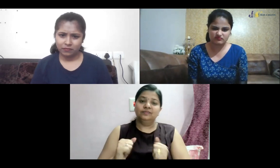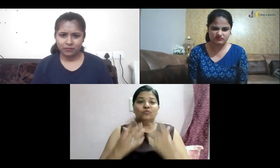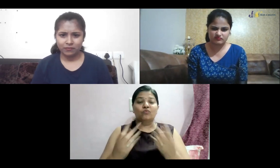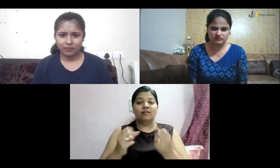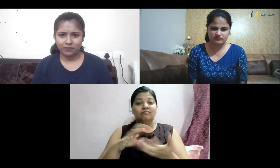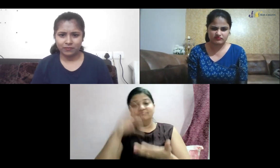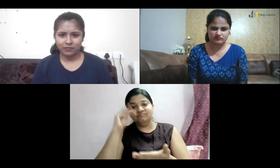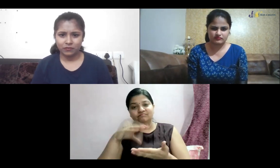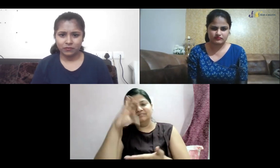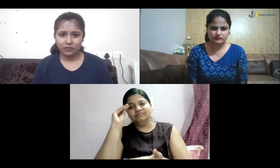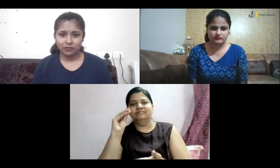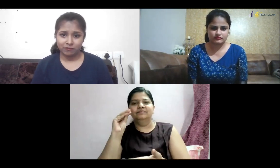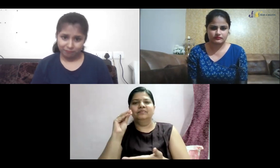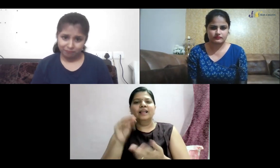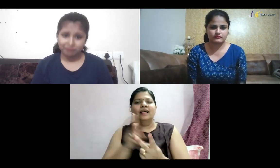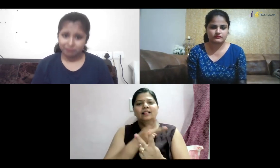Because